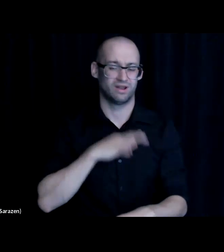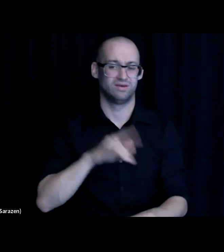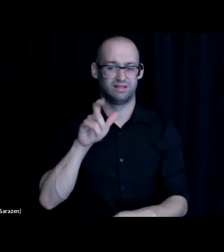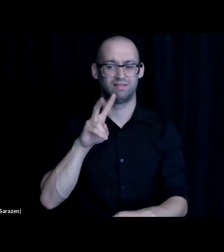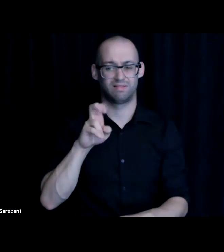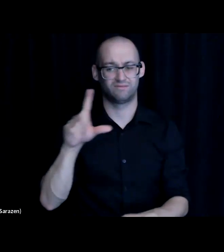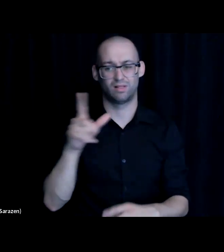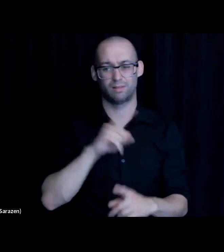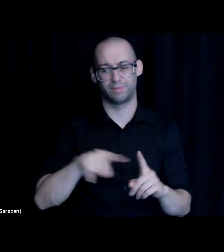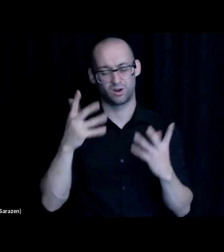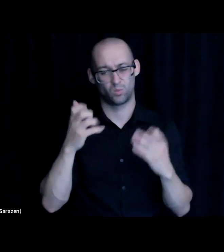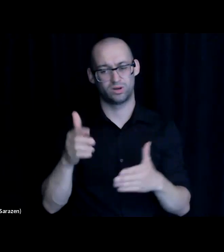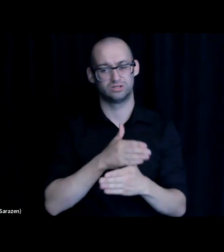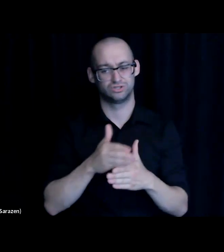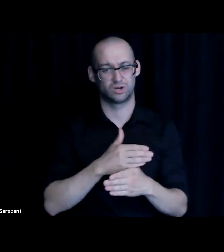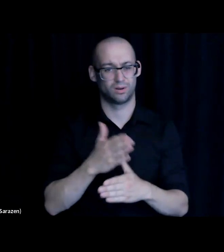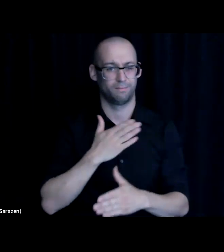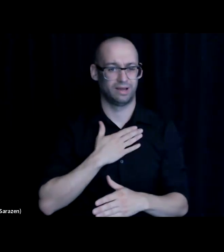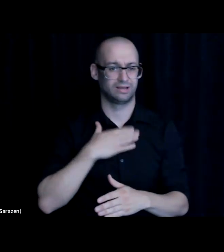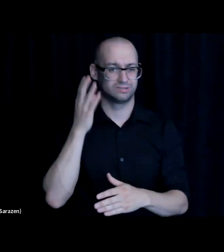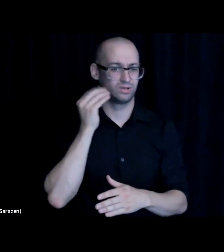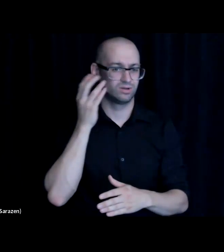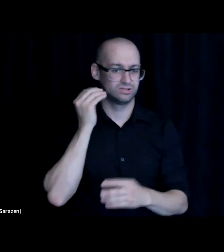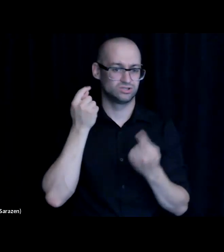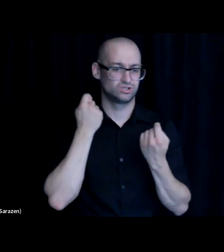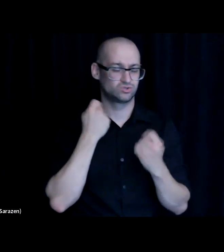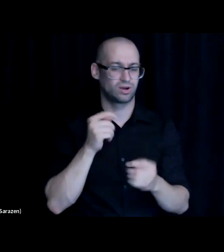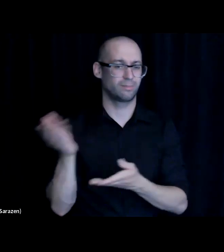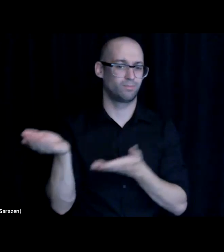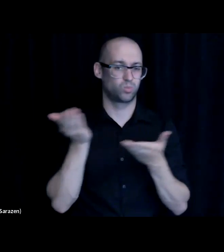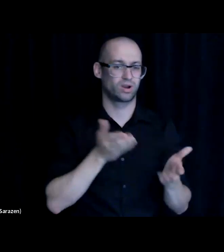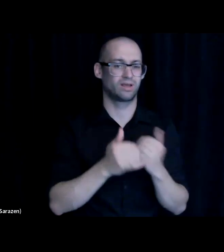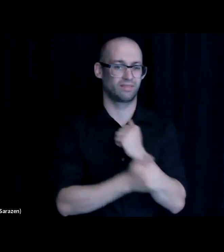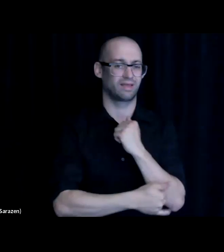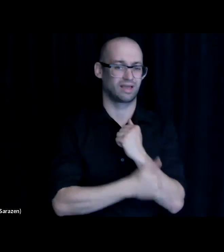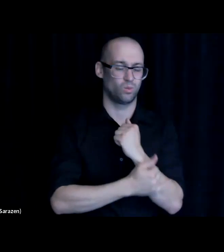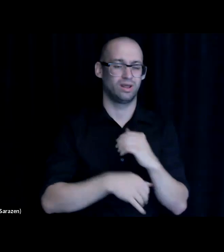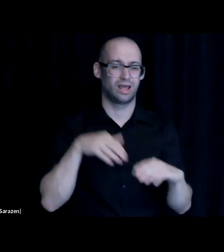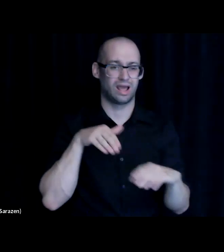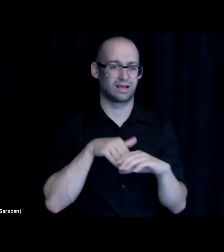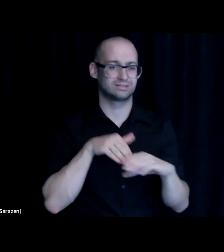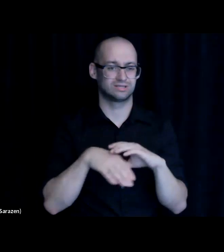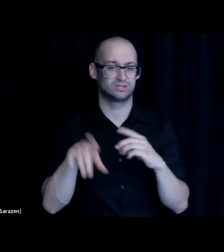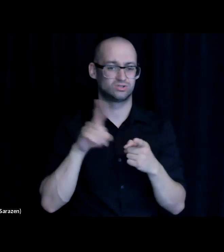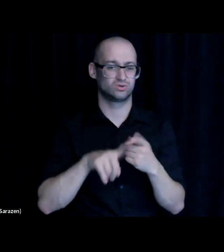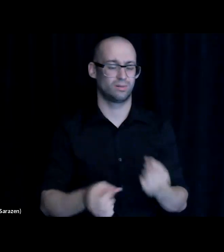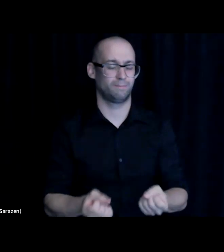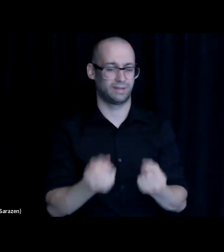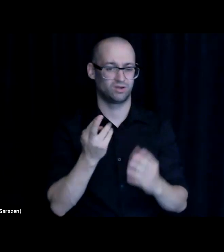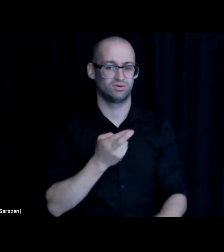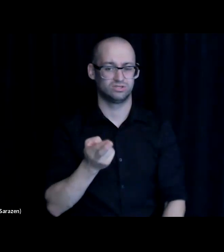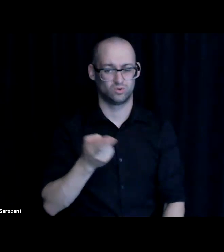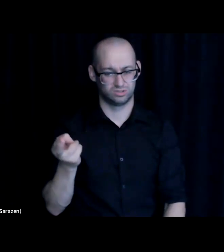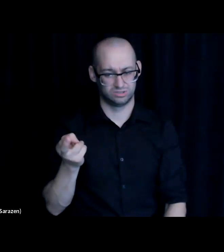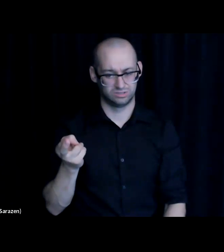you my experiences trying to bring Tuolumne County access to many of the resources that are available only